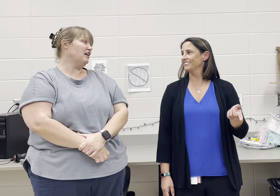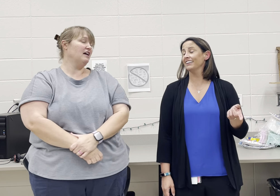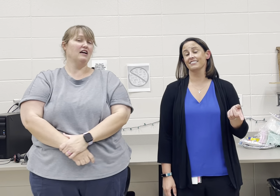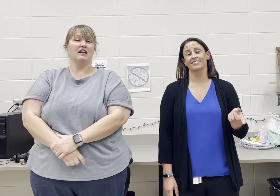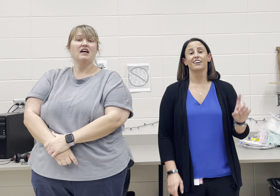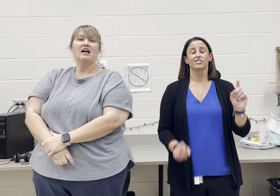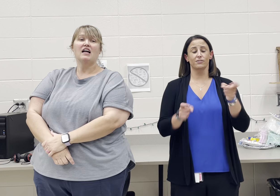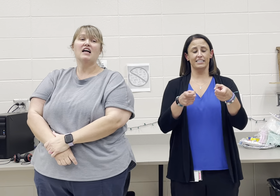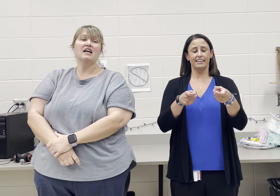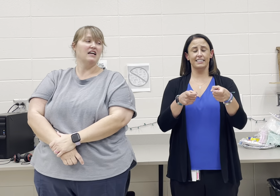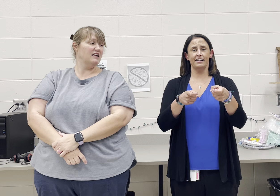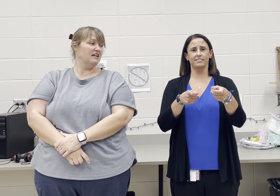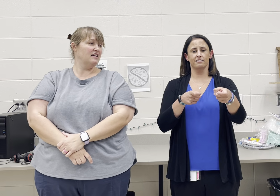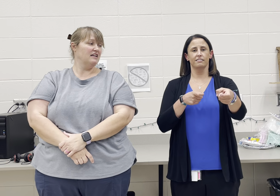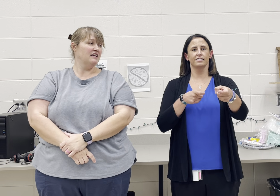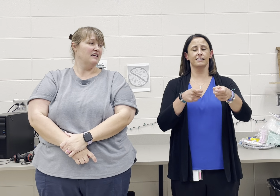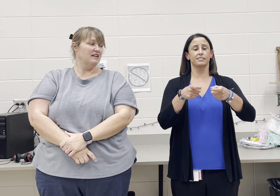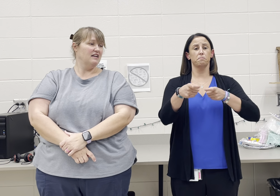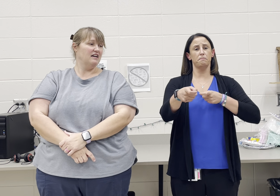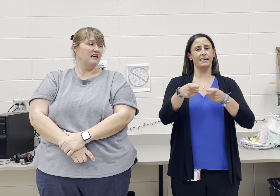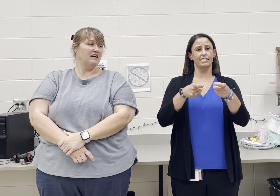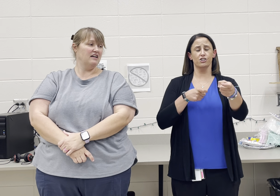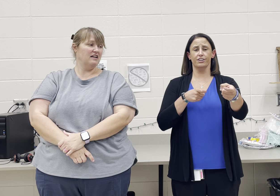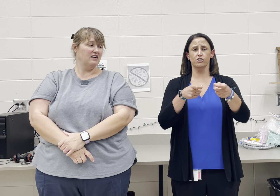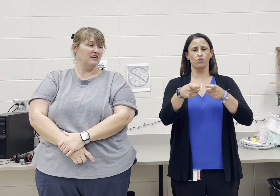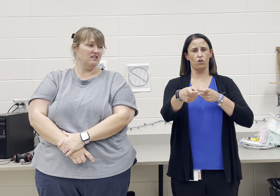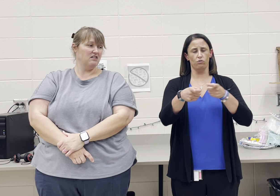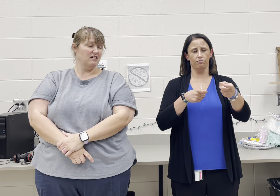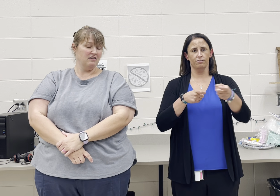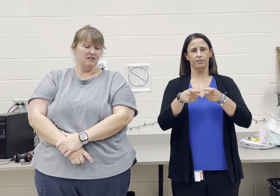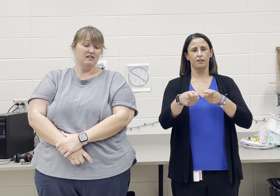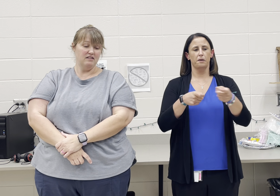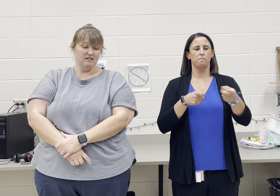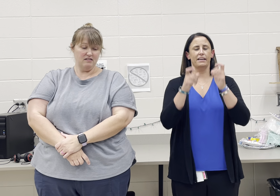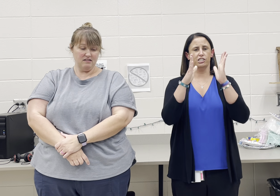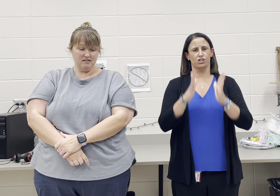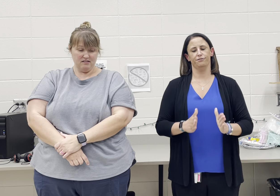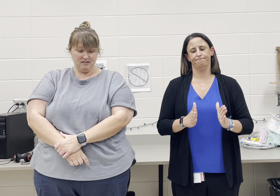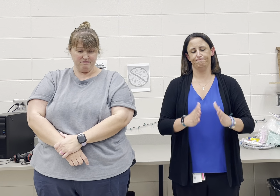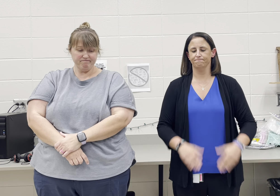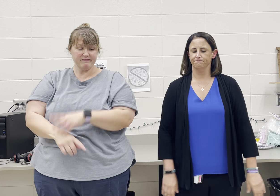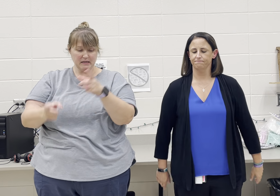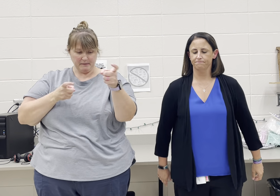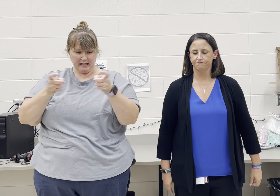Yes. So it's X hands. This is manage or control. Manager.